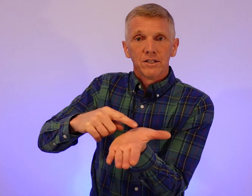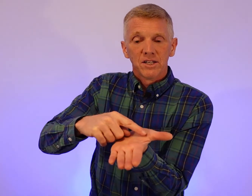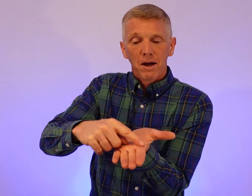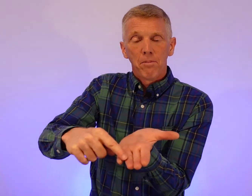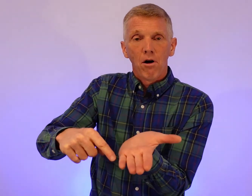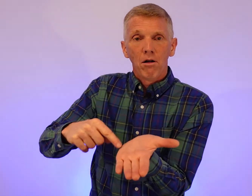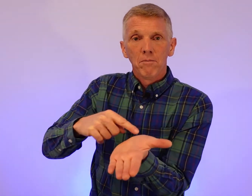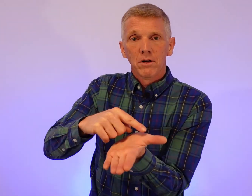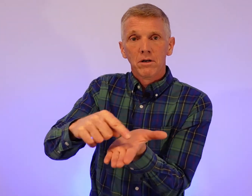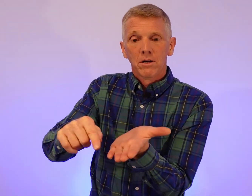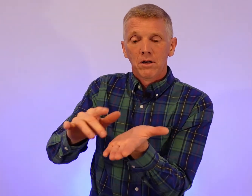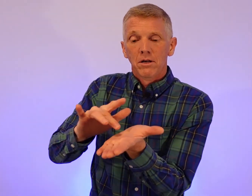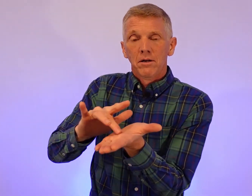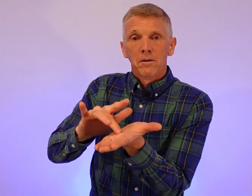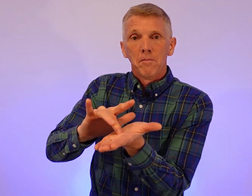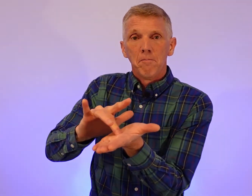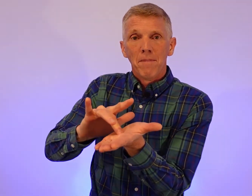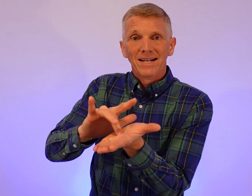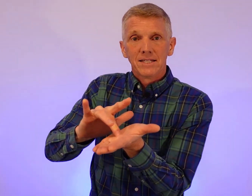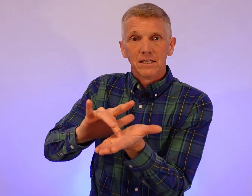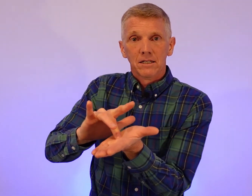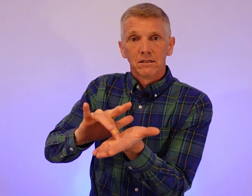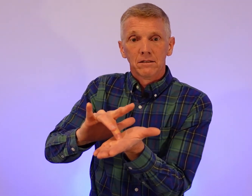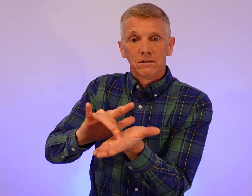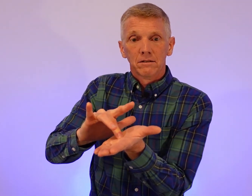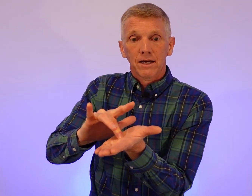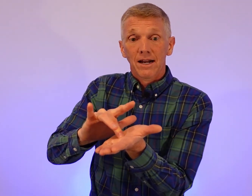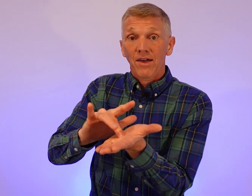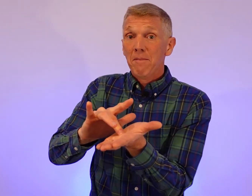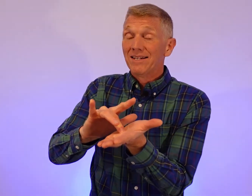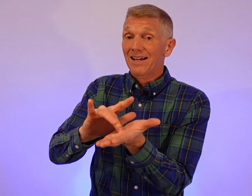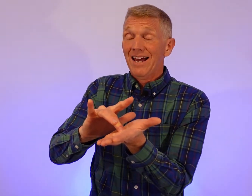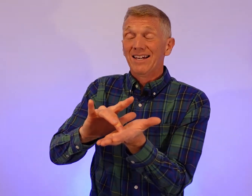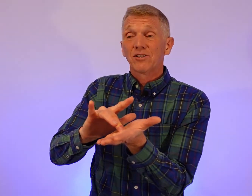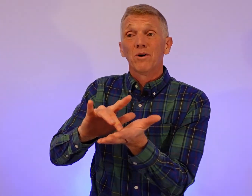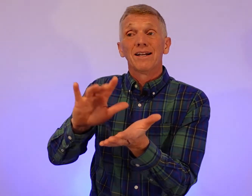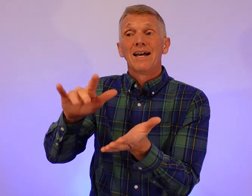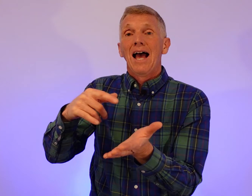my palm? Medicine. Okay, now they might say, hey, guess what?